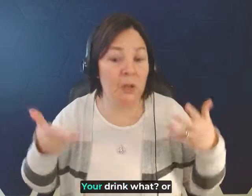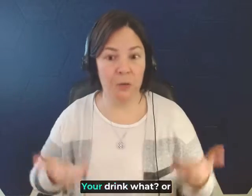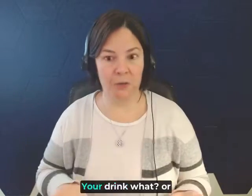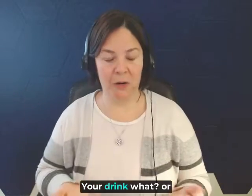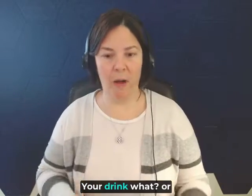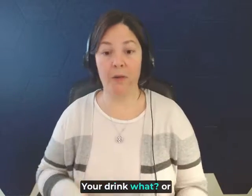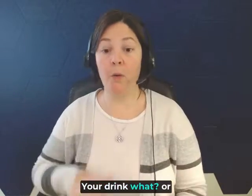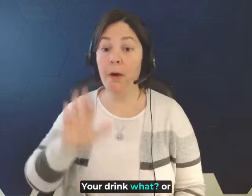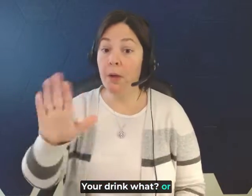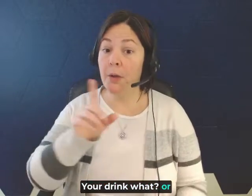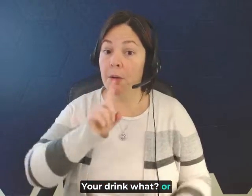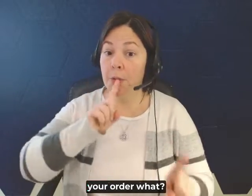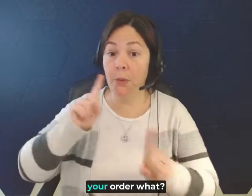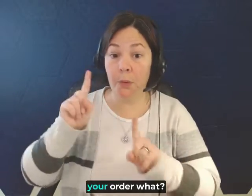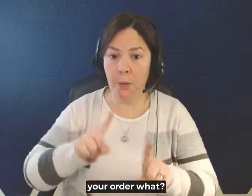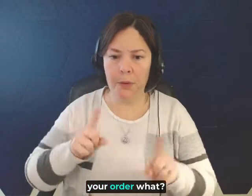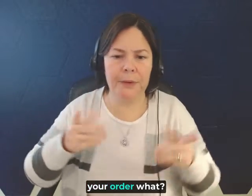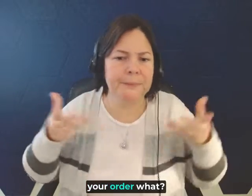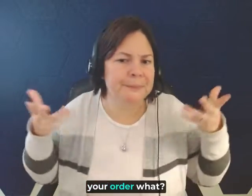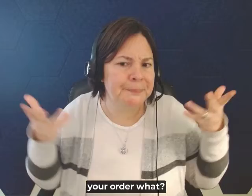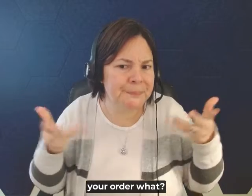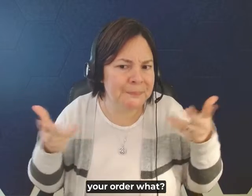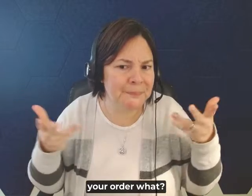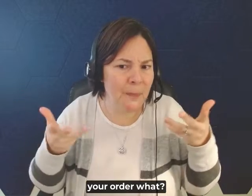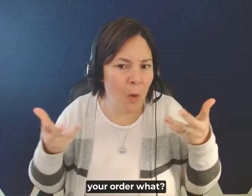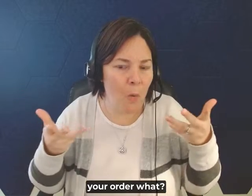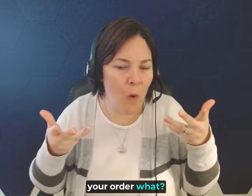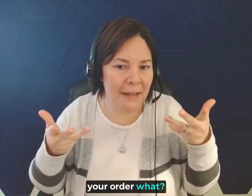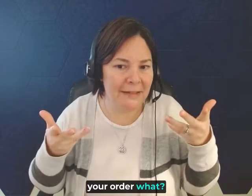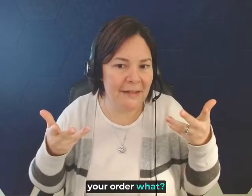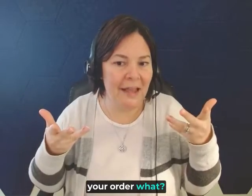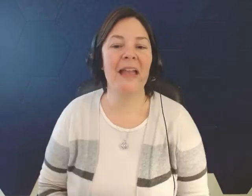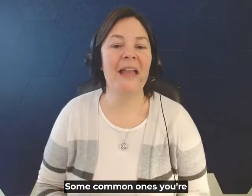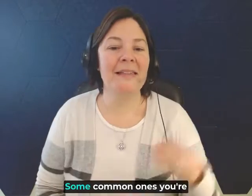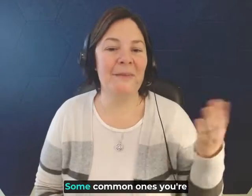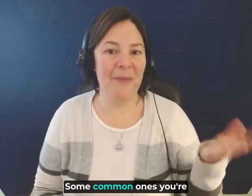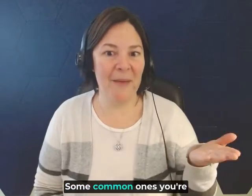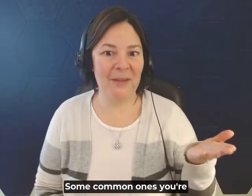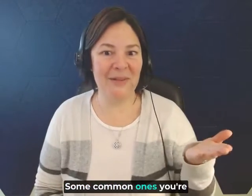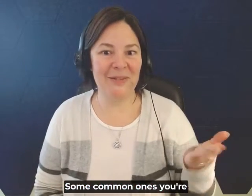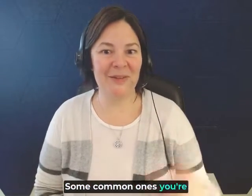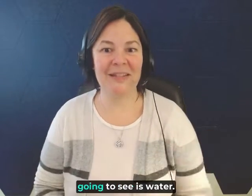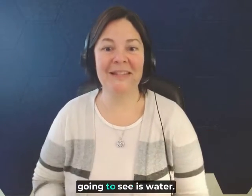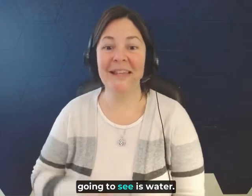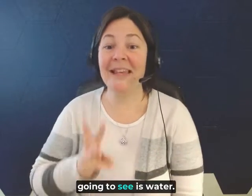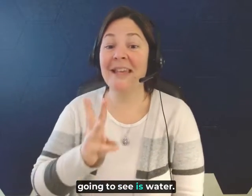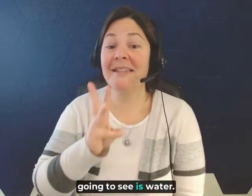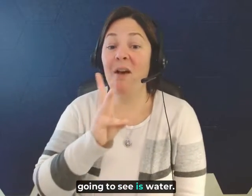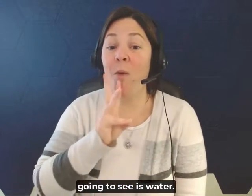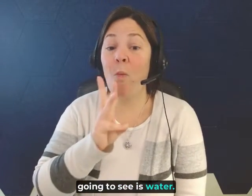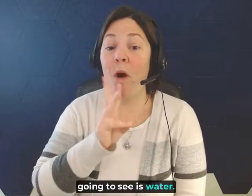Your drink what? Or your order what? Some common ones you're going to see is water.